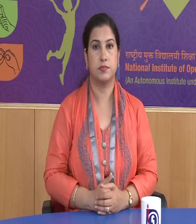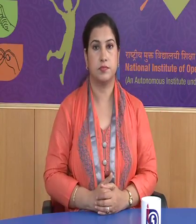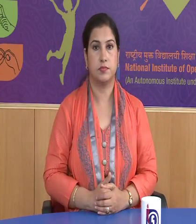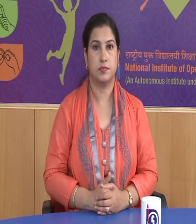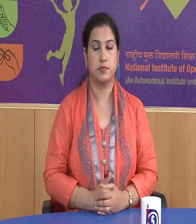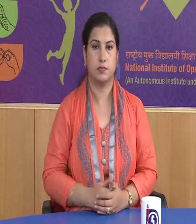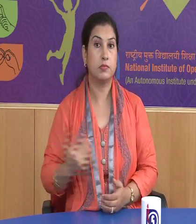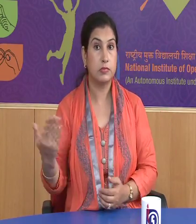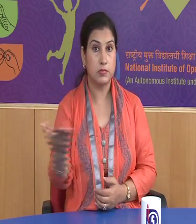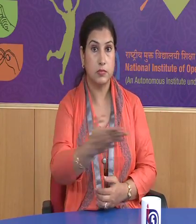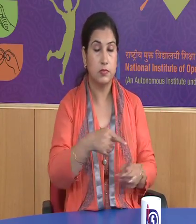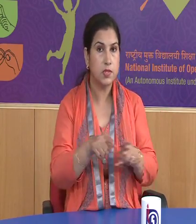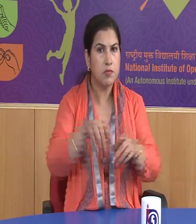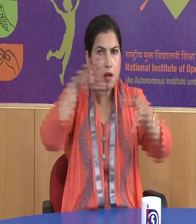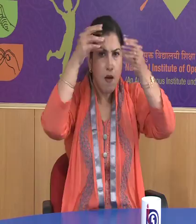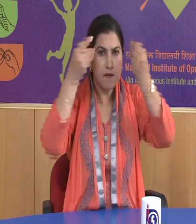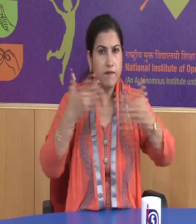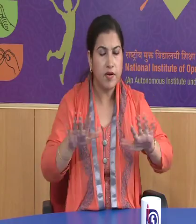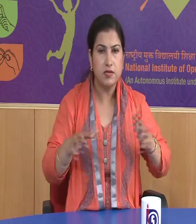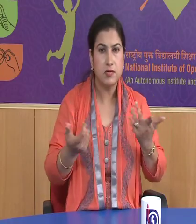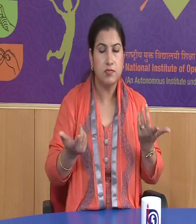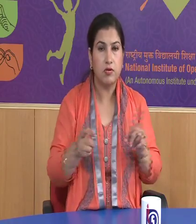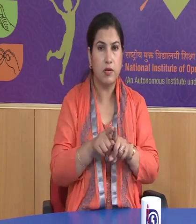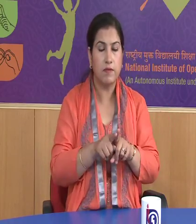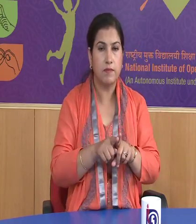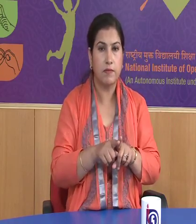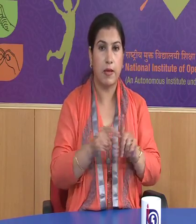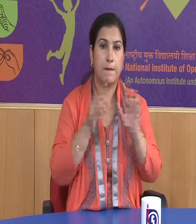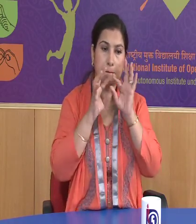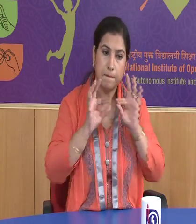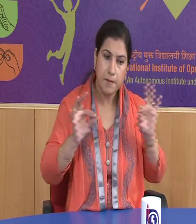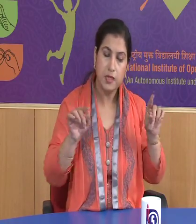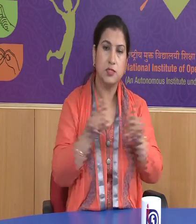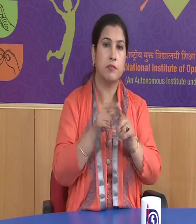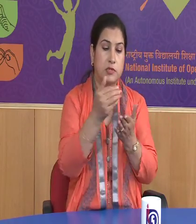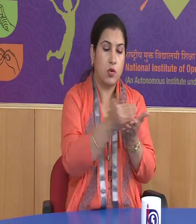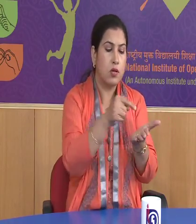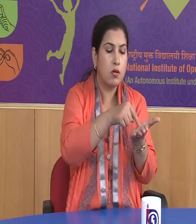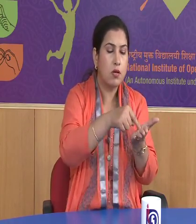We also learnt about the different features of peace and security.